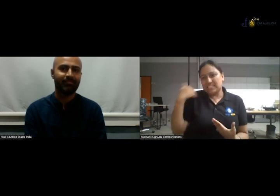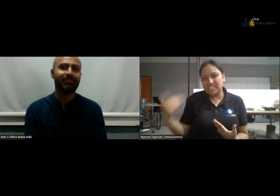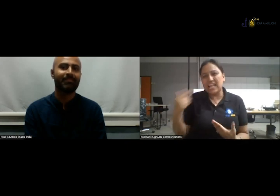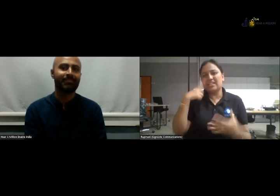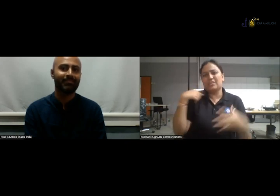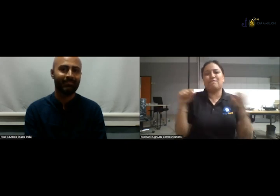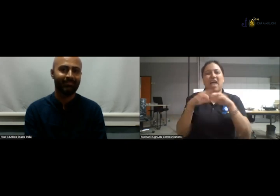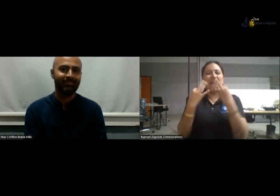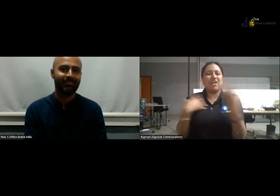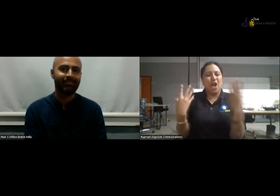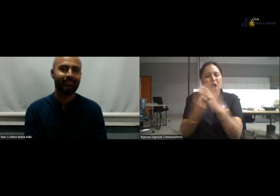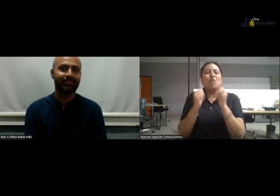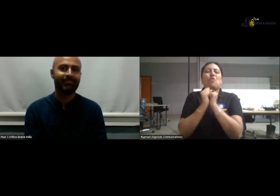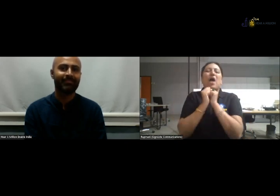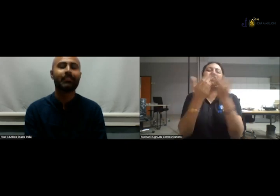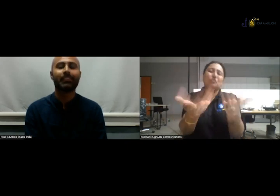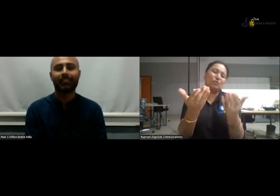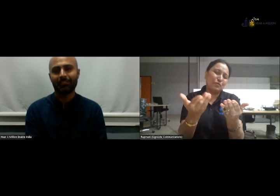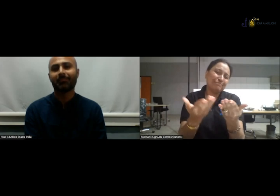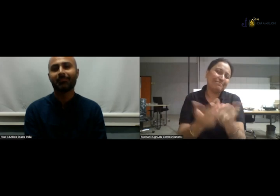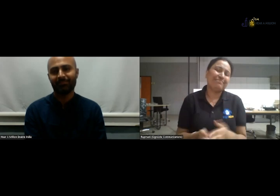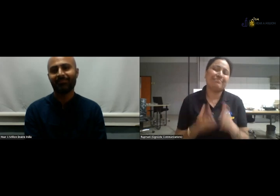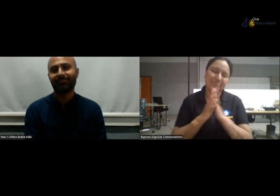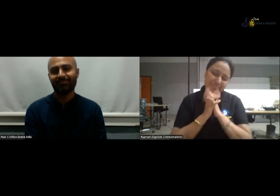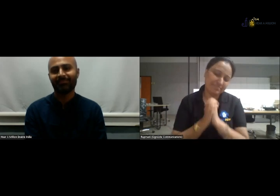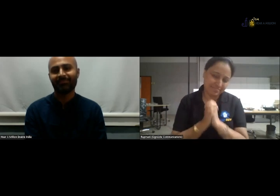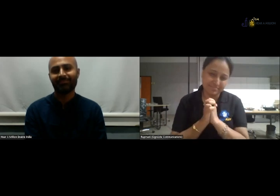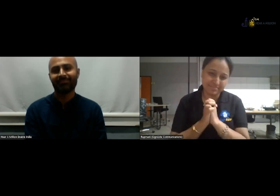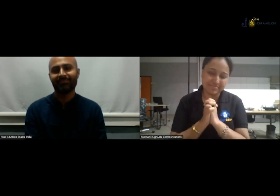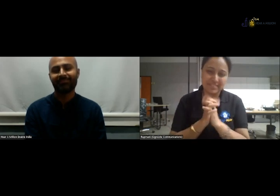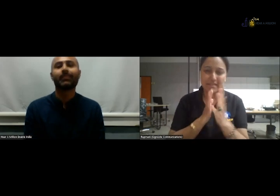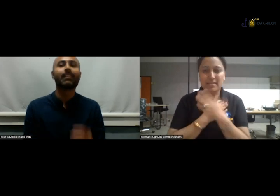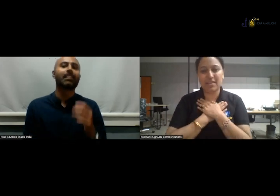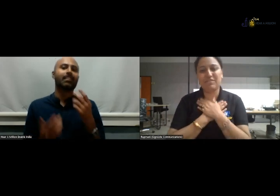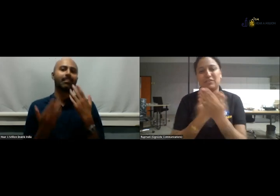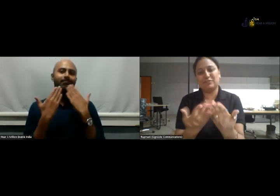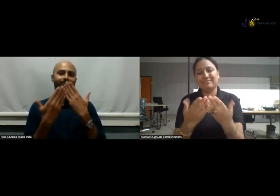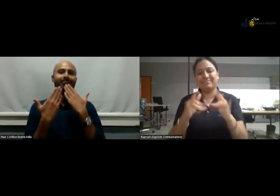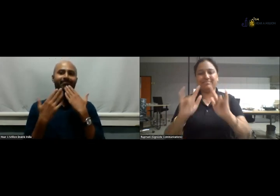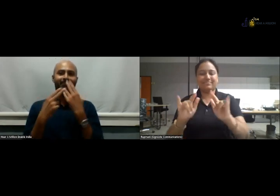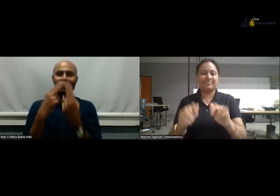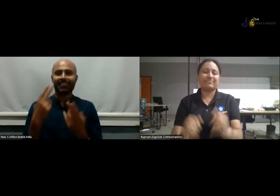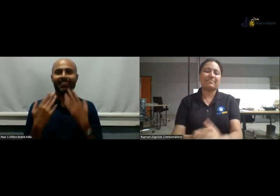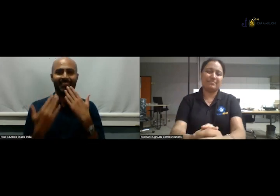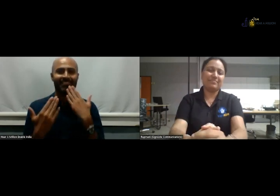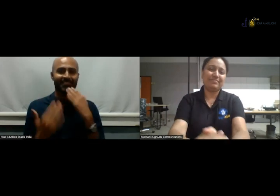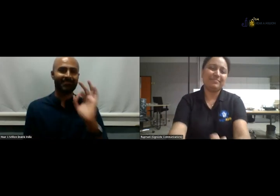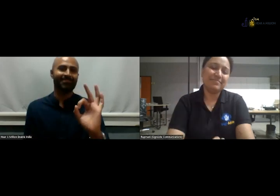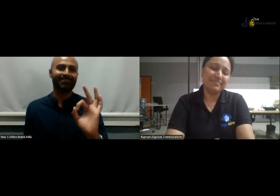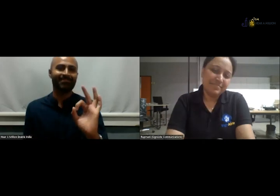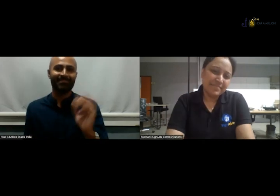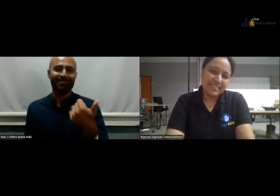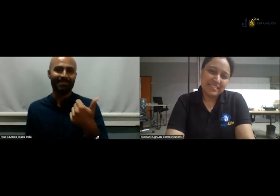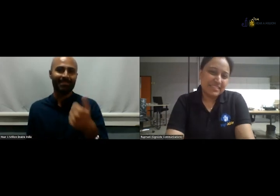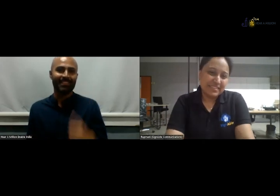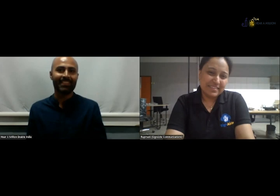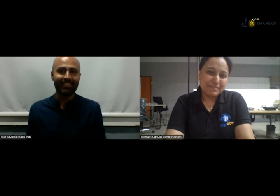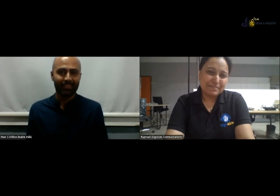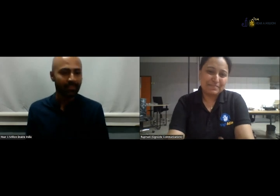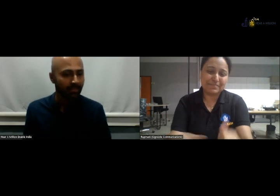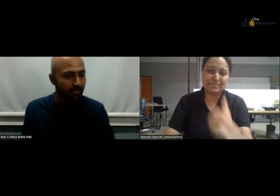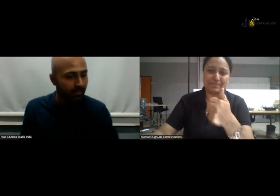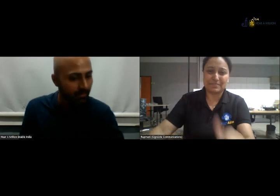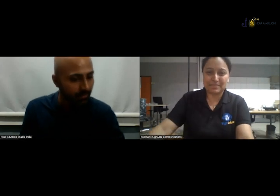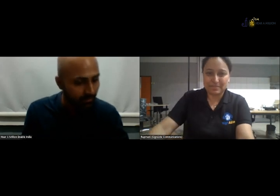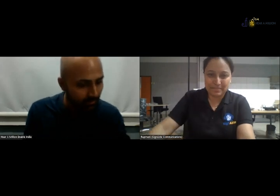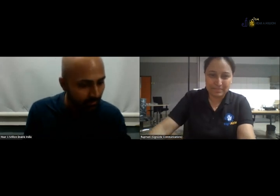Yes, not only me, but yes, everyone miss her a lot. Yes, my prayers for her.